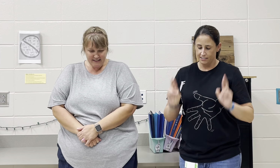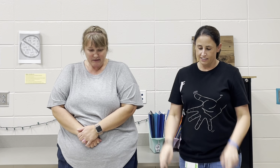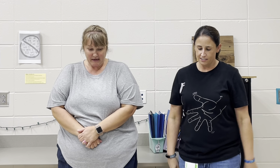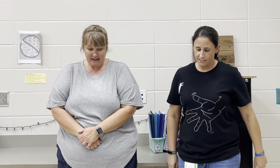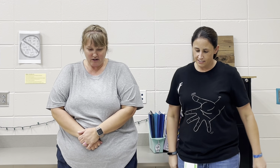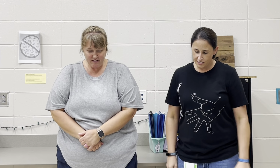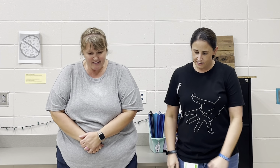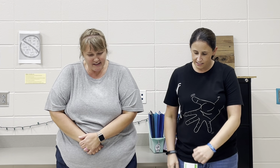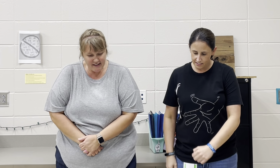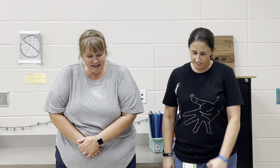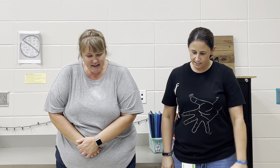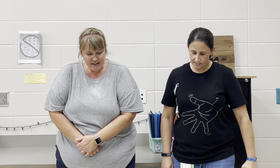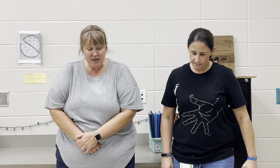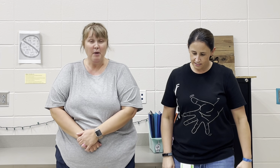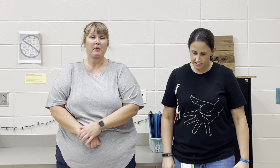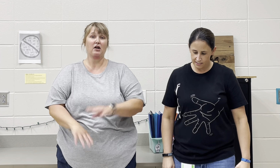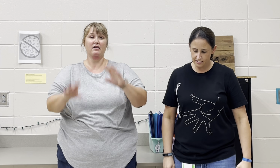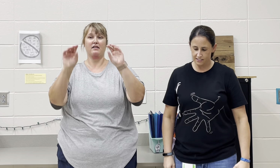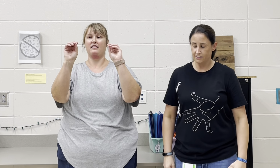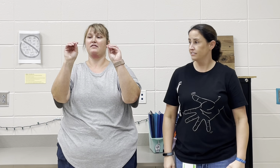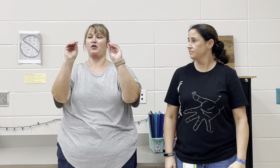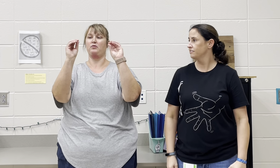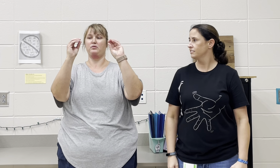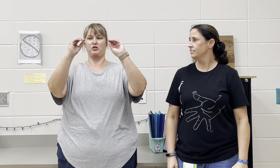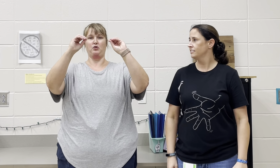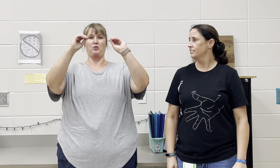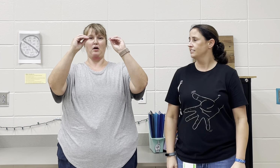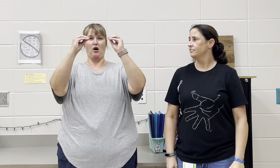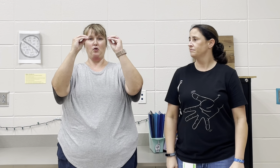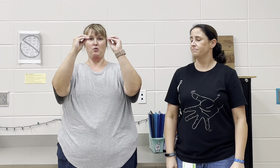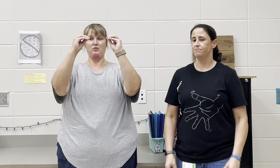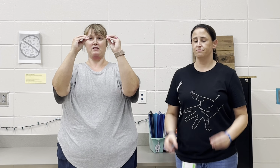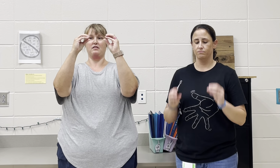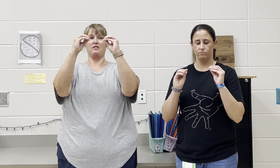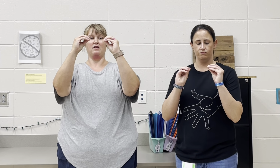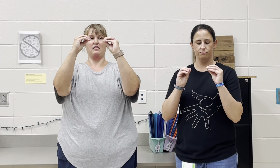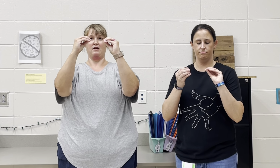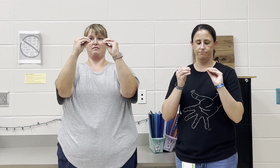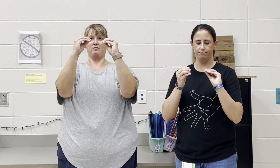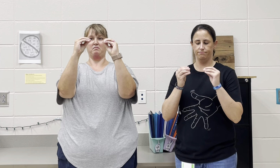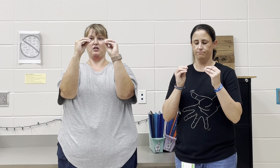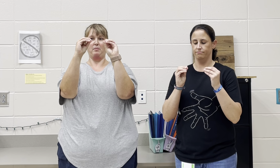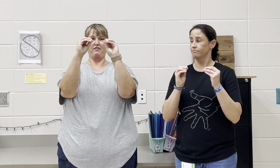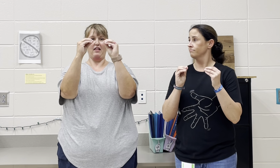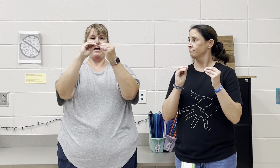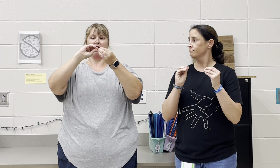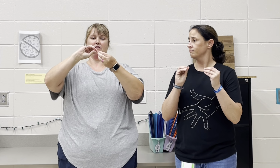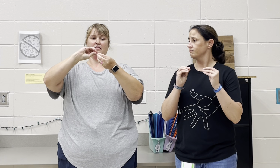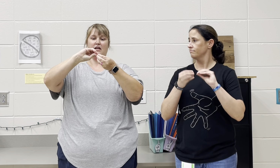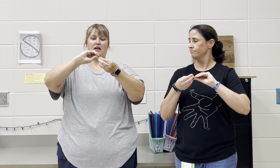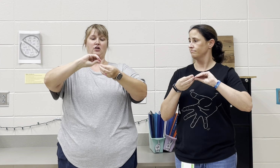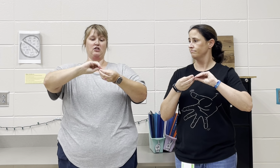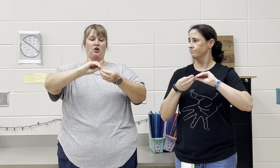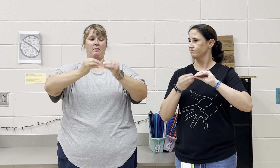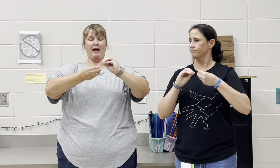Me neither. Number. So 2 O's. A little bit flat. You're gonna turn them back and